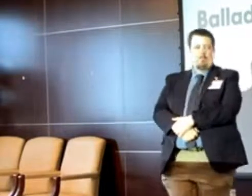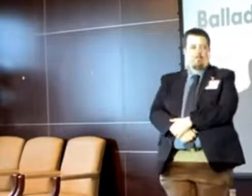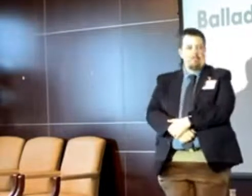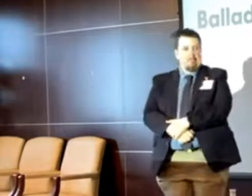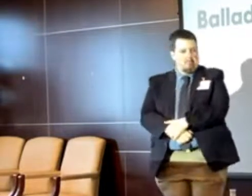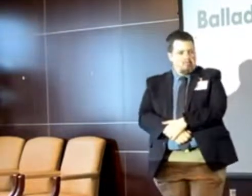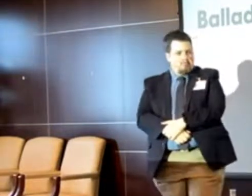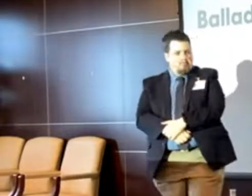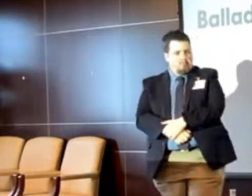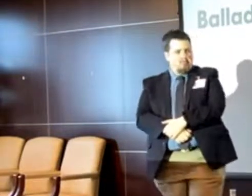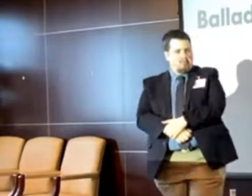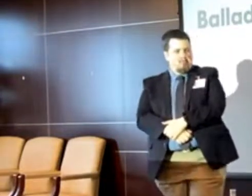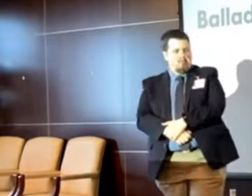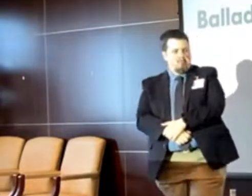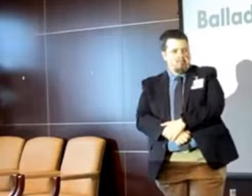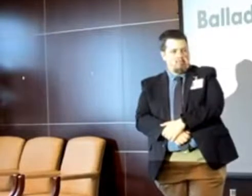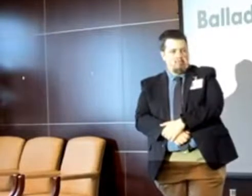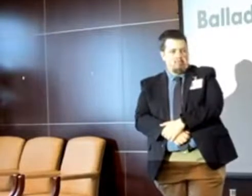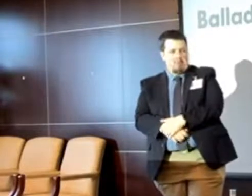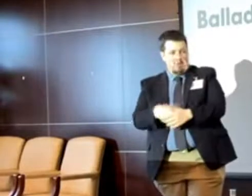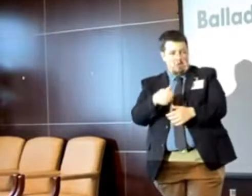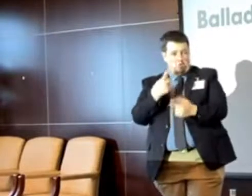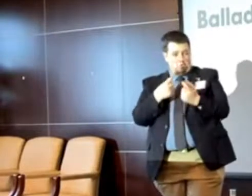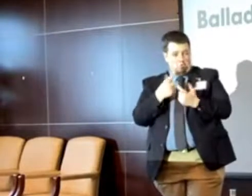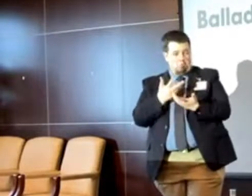All right, Spencer, do you have another question?